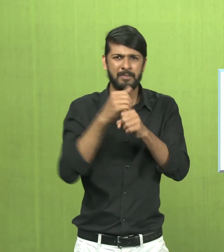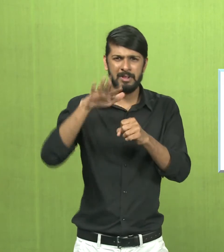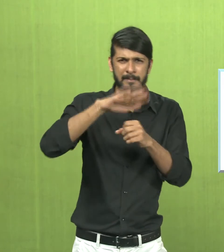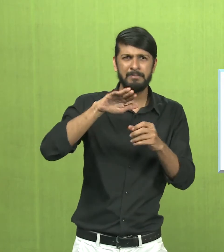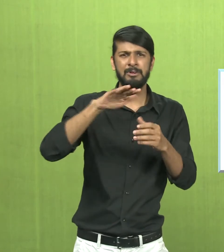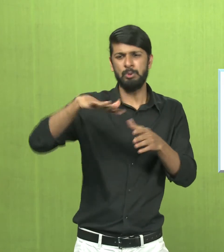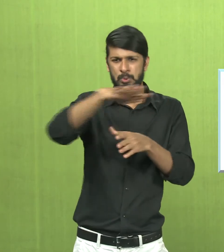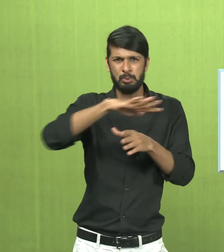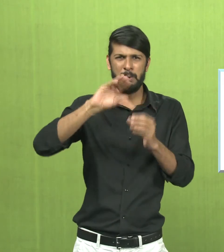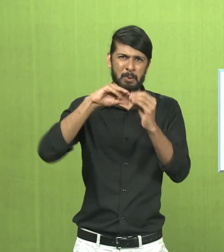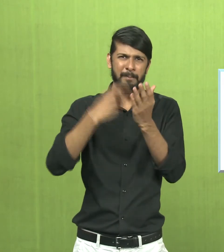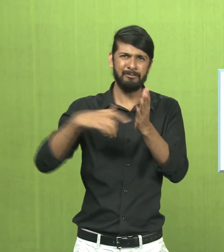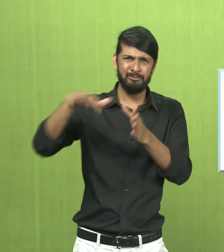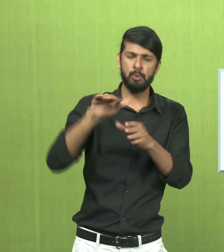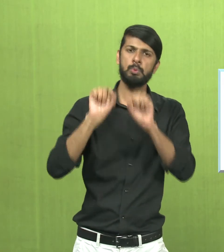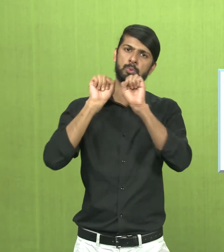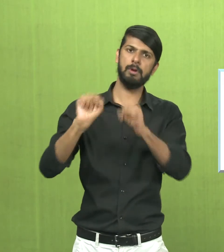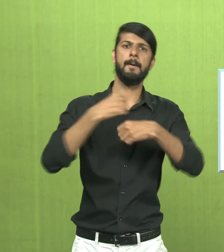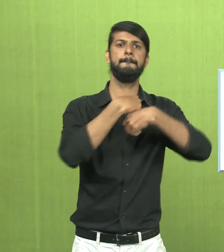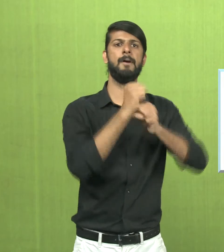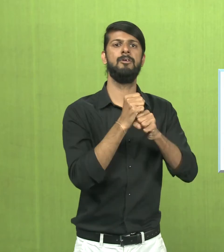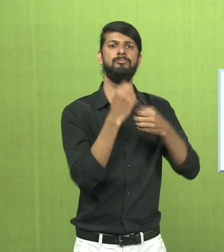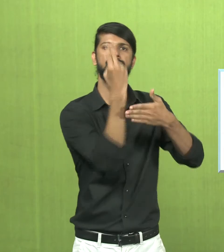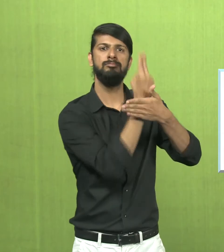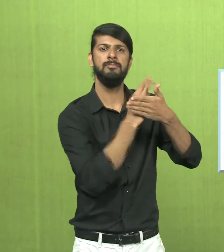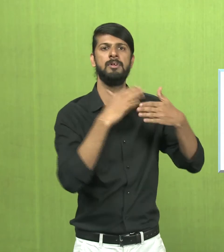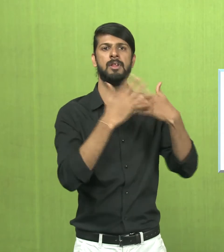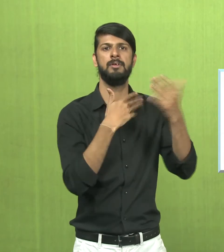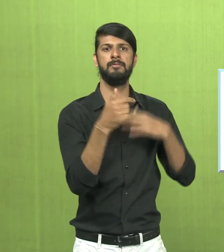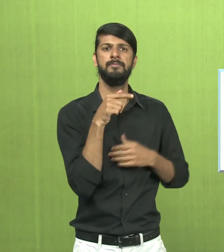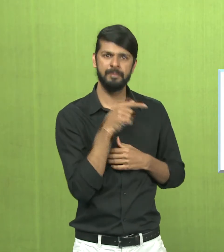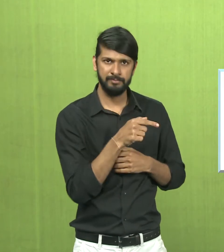They were the rulers of Bengal during that time.